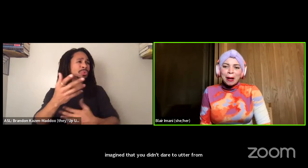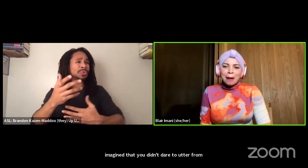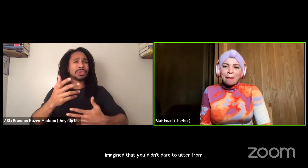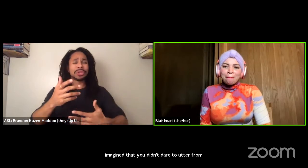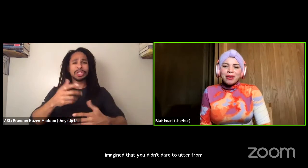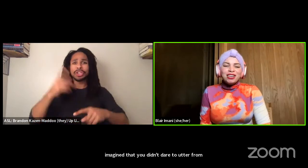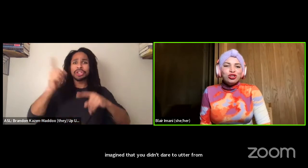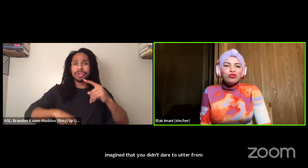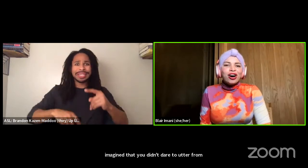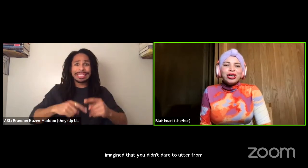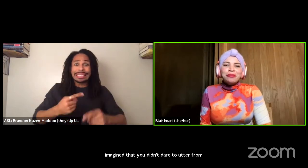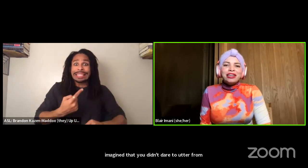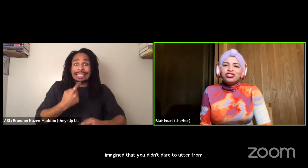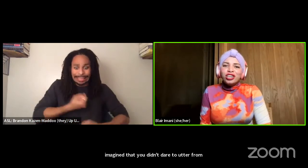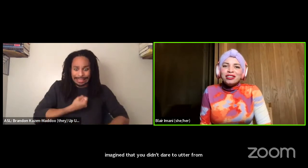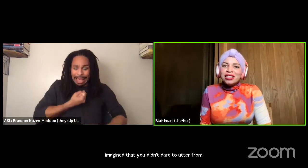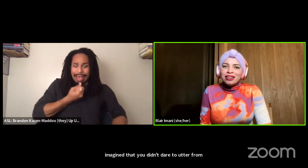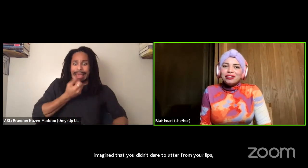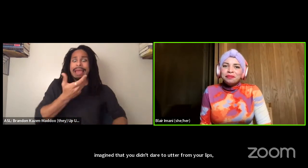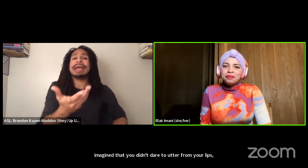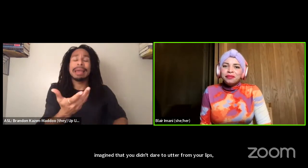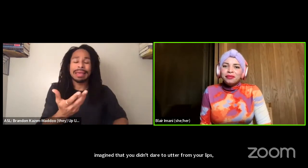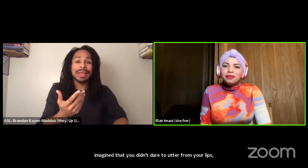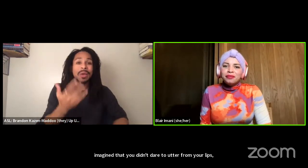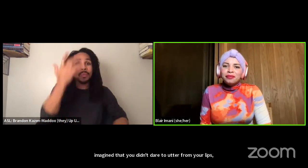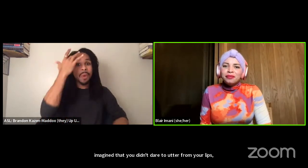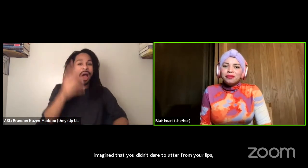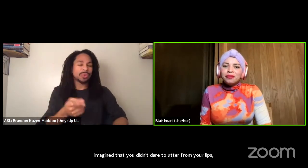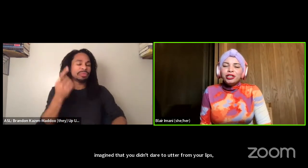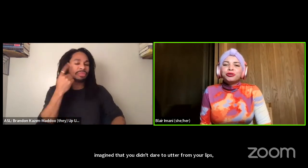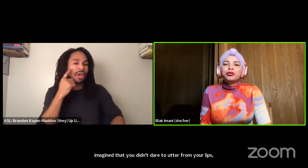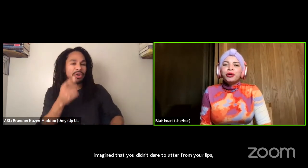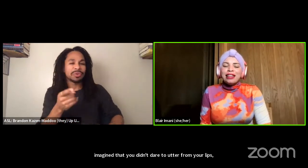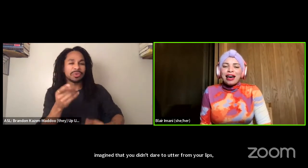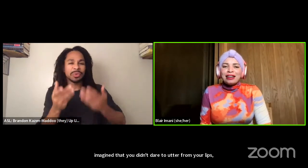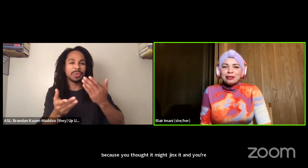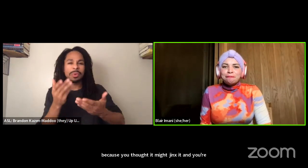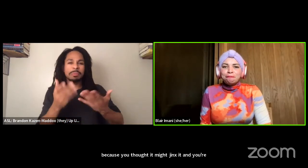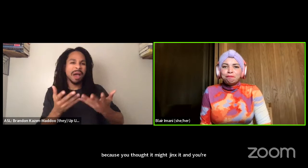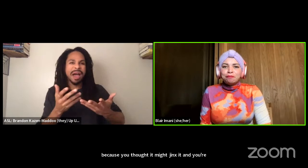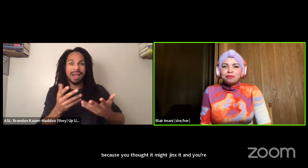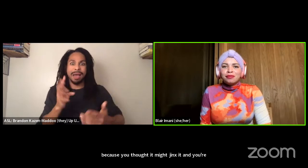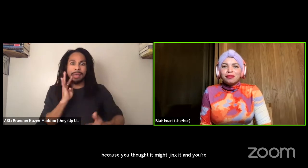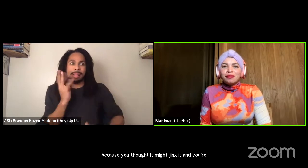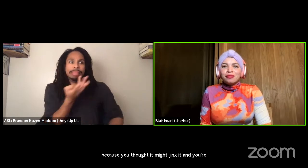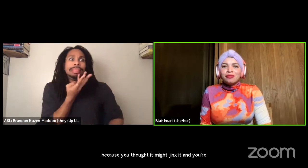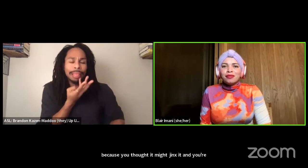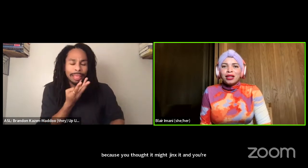lips because you thought it might jinx it. And you're doing that.